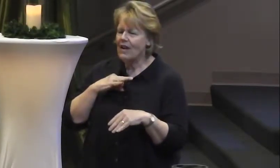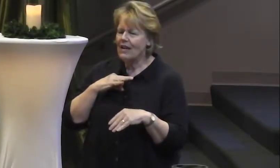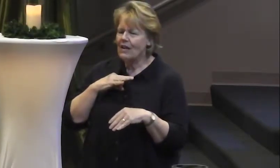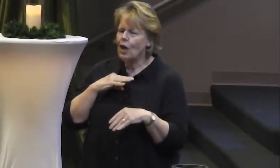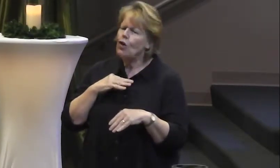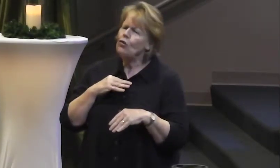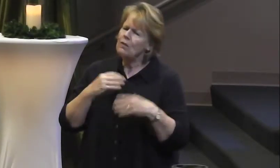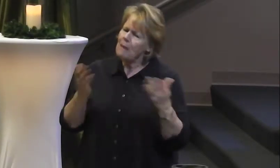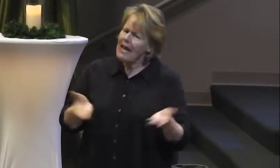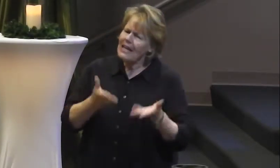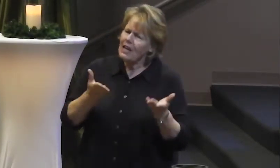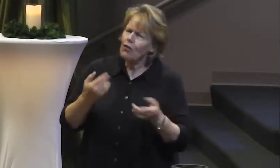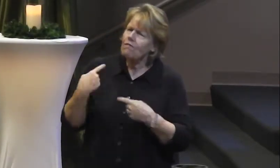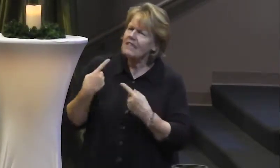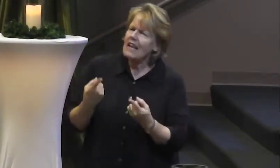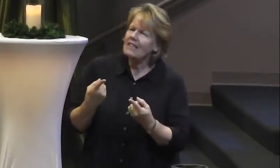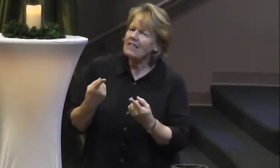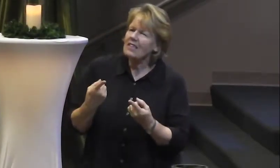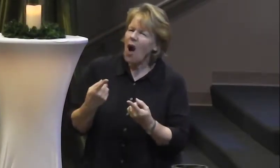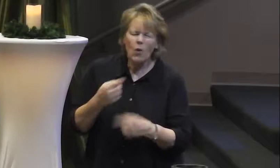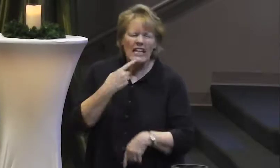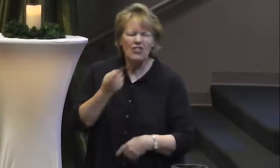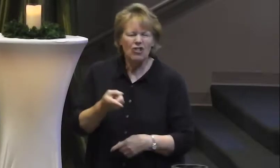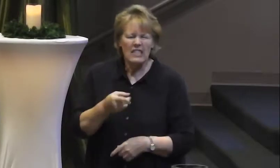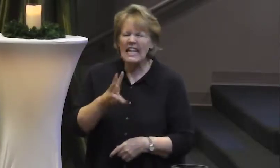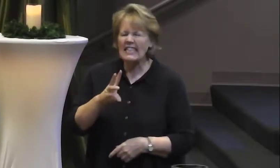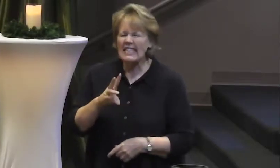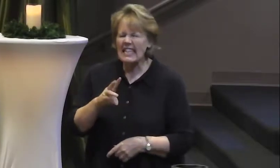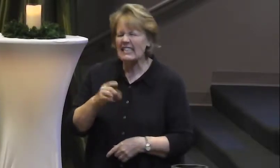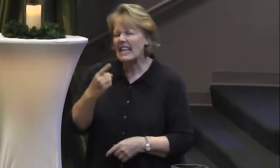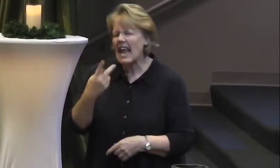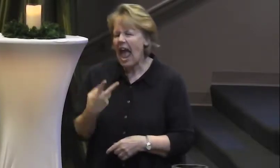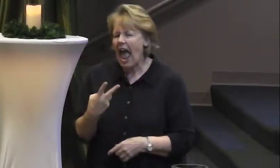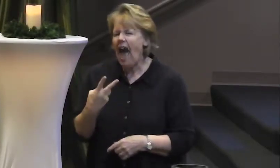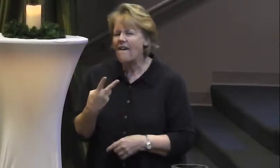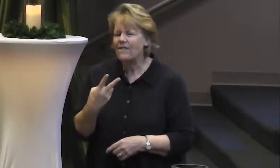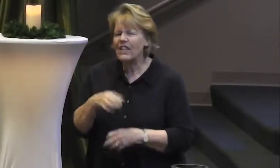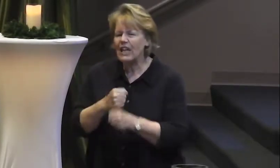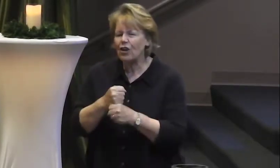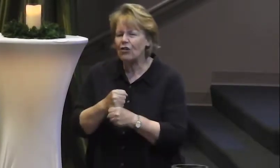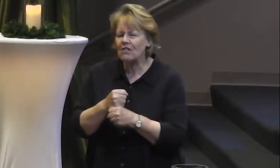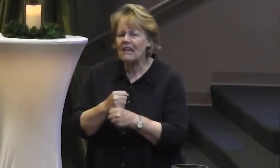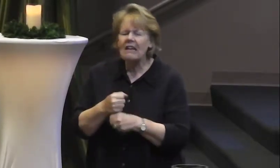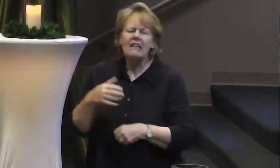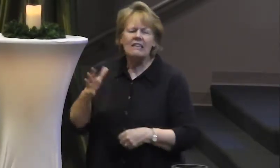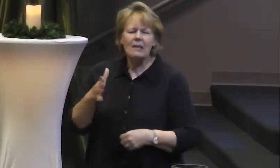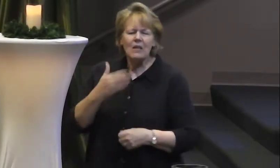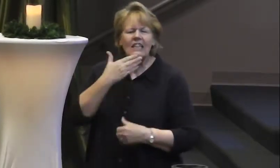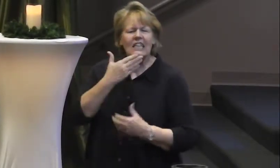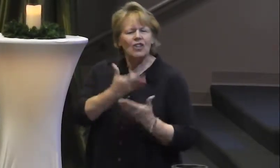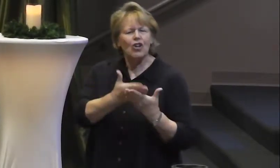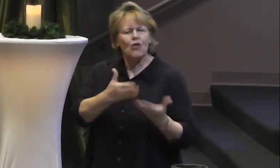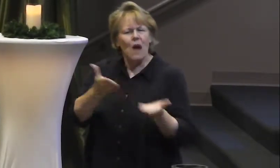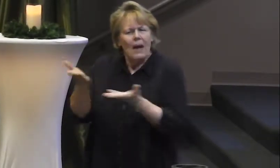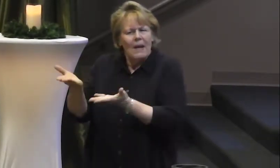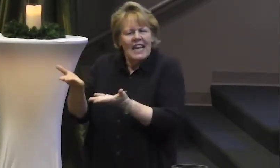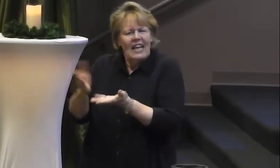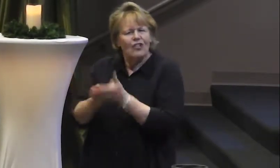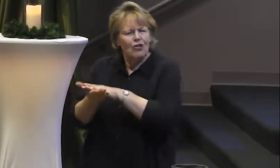around. And there's been good relationships and so on. It just seems like he's a good recommendation to be pastor. Now, I'm just guessing that old